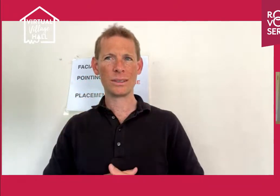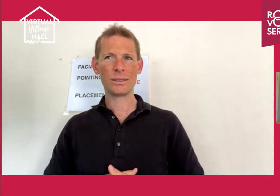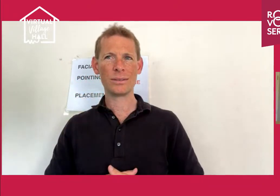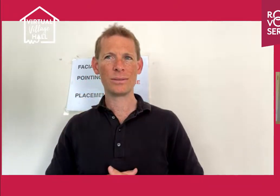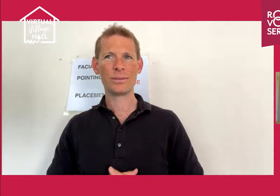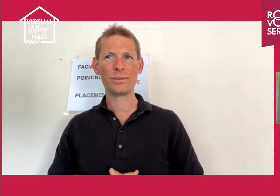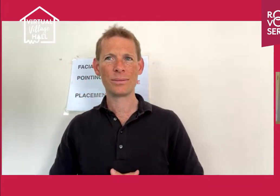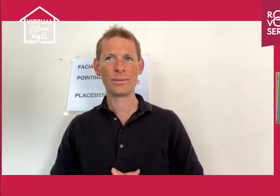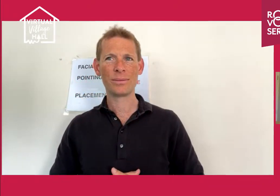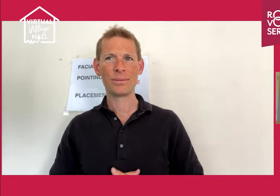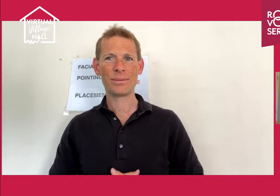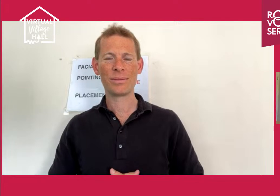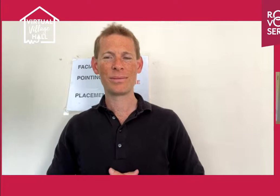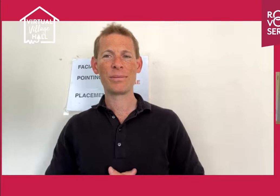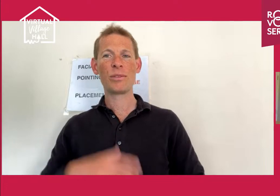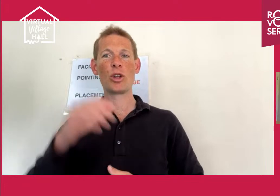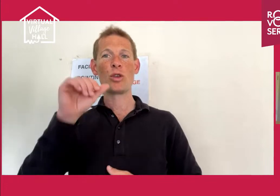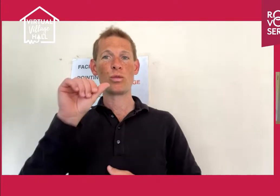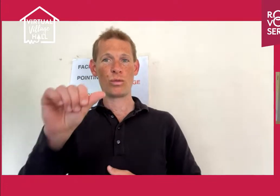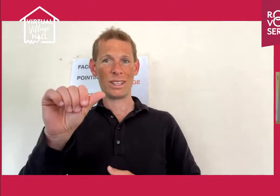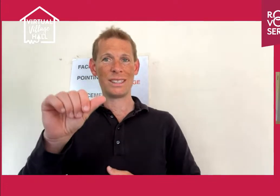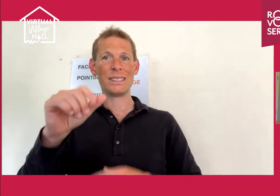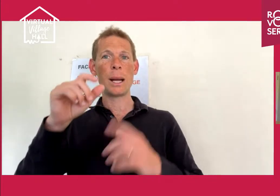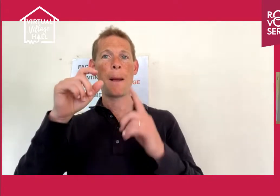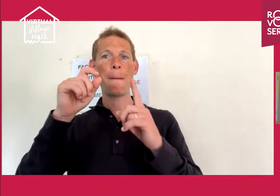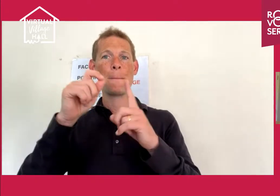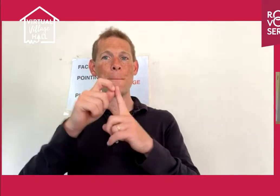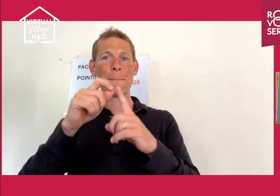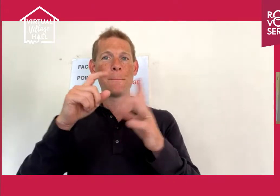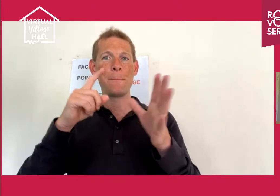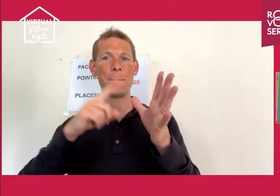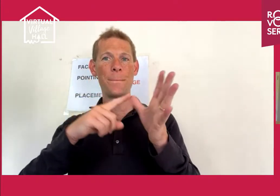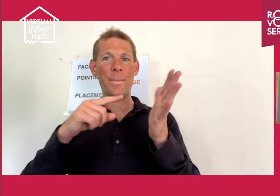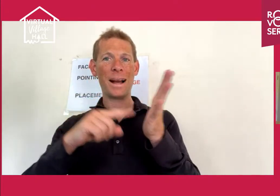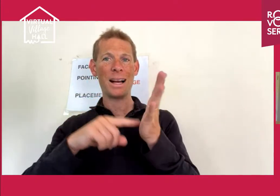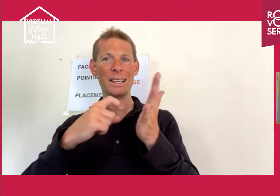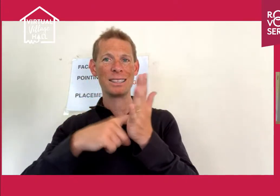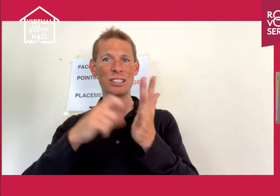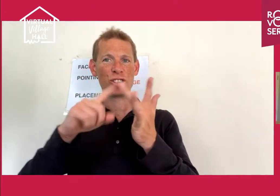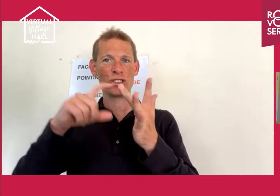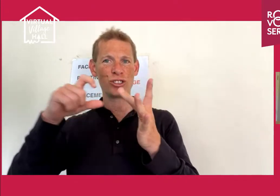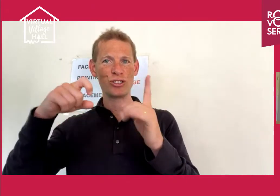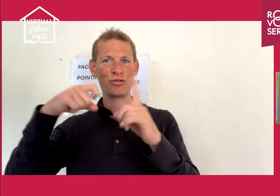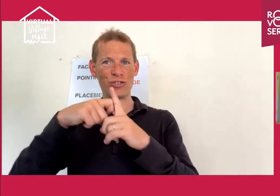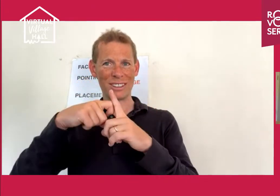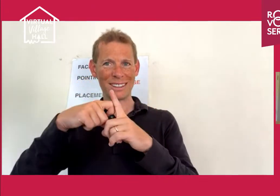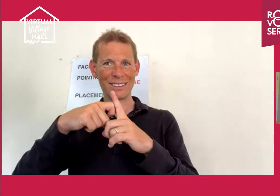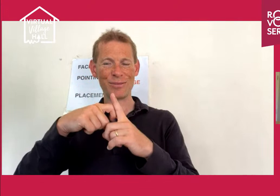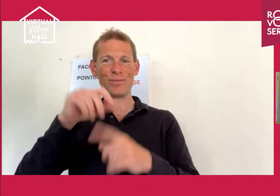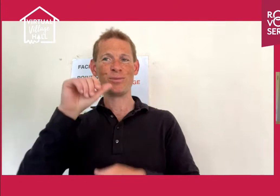I think I'm seeing myself freezing on my screen, so hopefully you're still seeing me. So number 7 was Patrick.